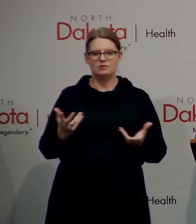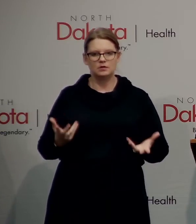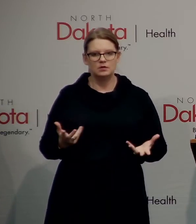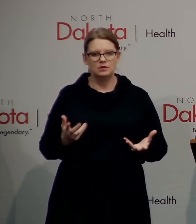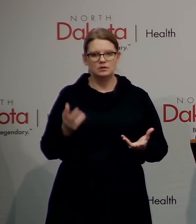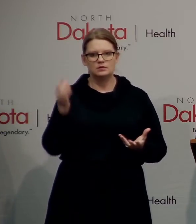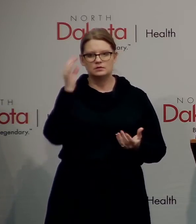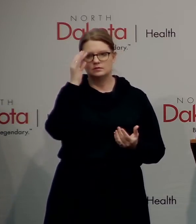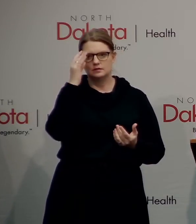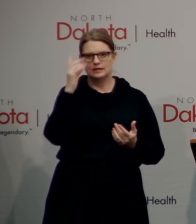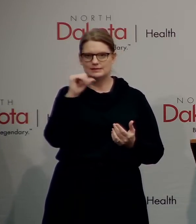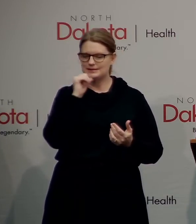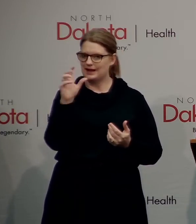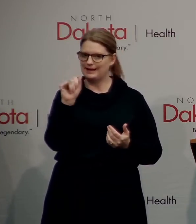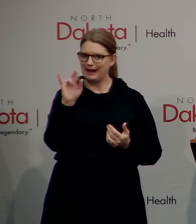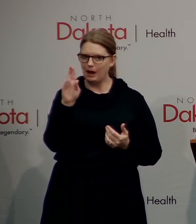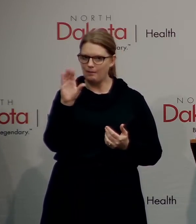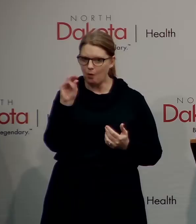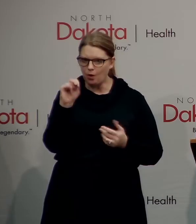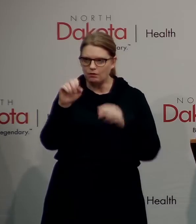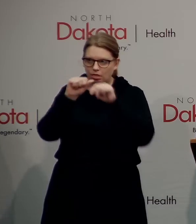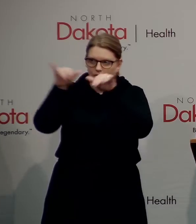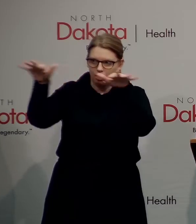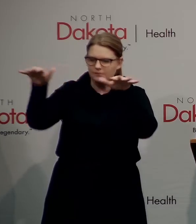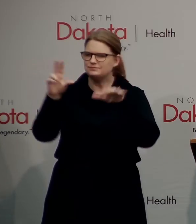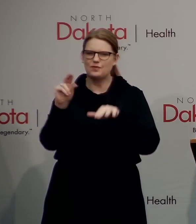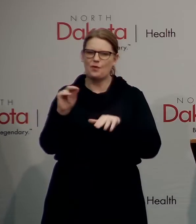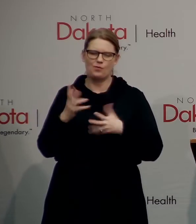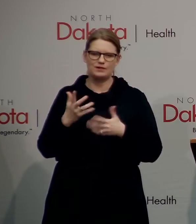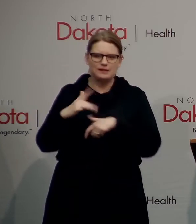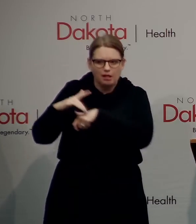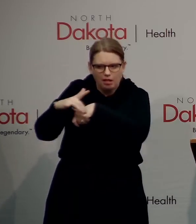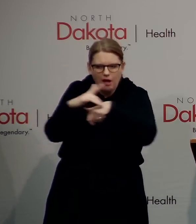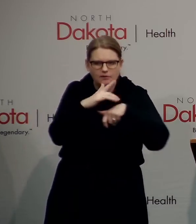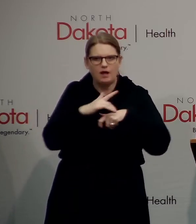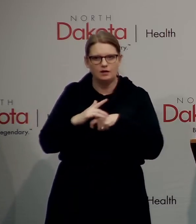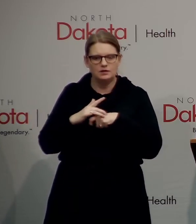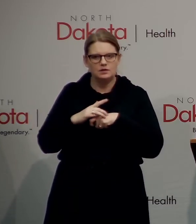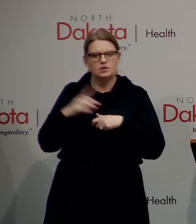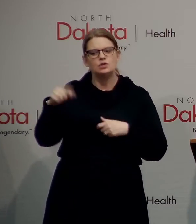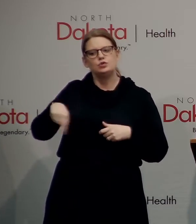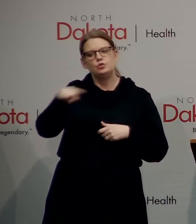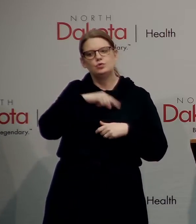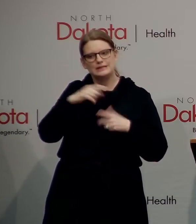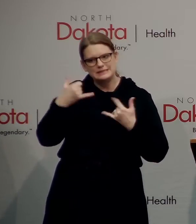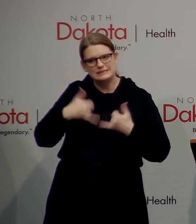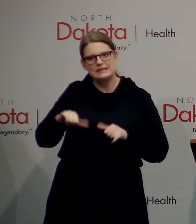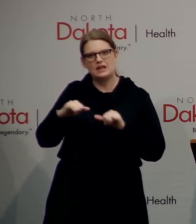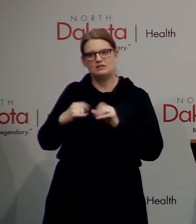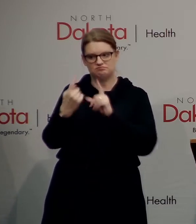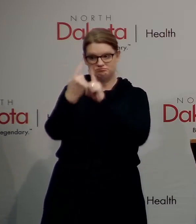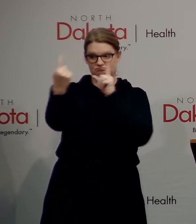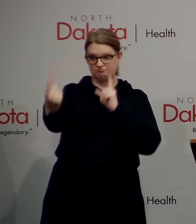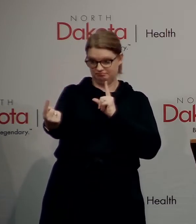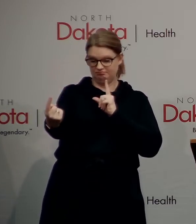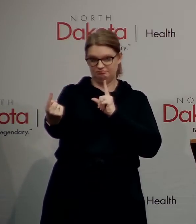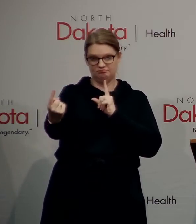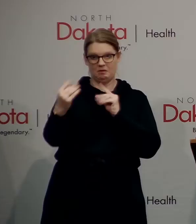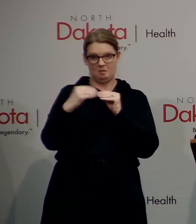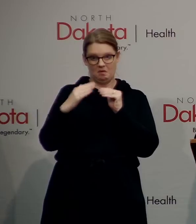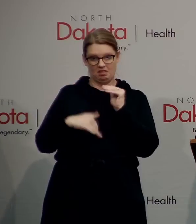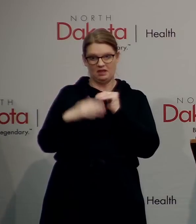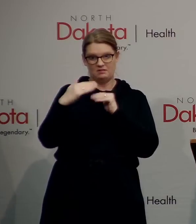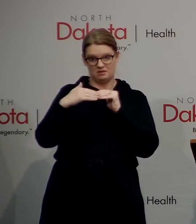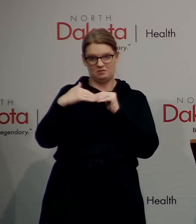not an airborne disease. So again, encourage people that you can achieve your goals of social distancing, being more than 6 feet